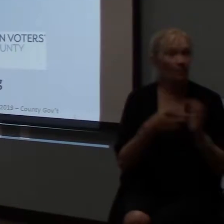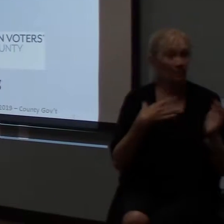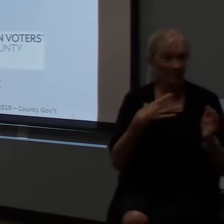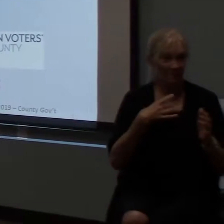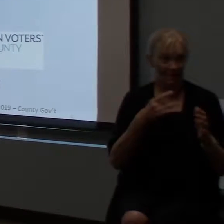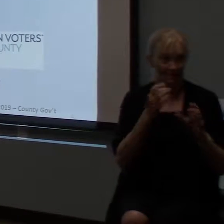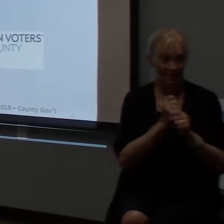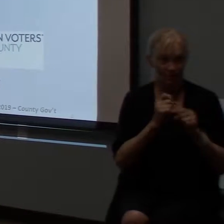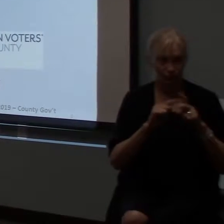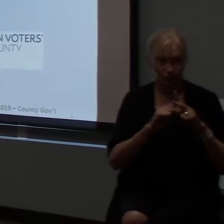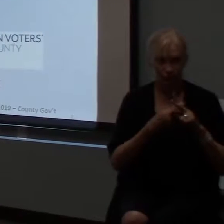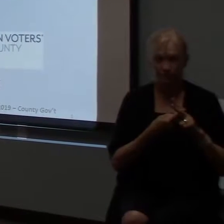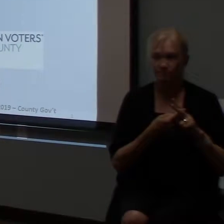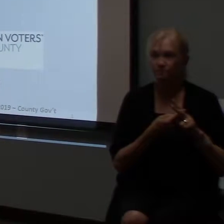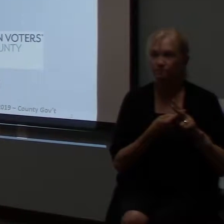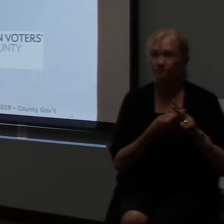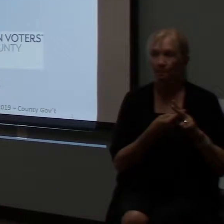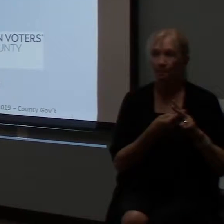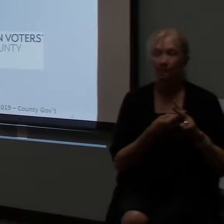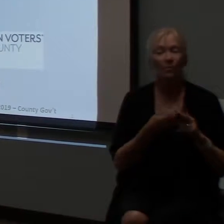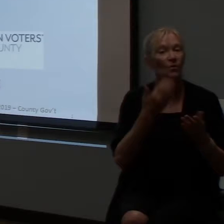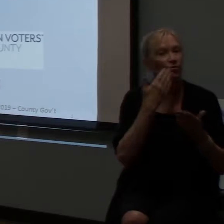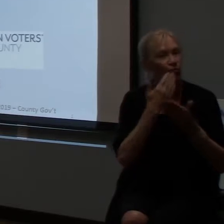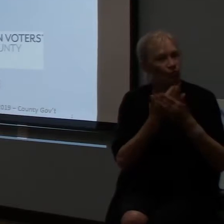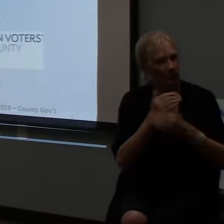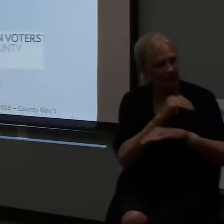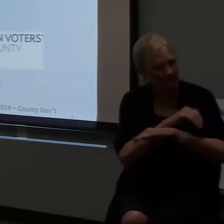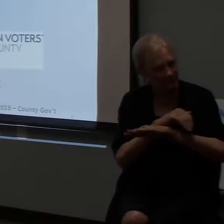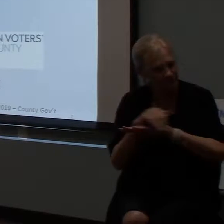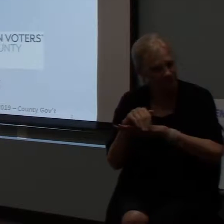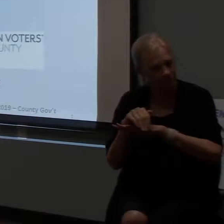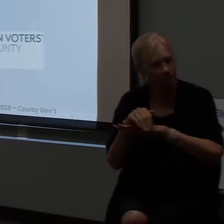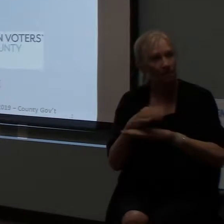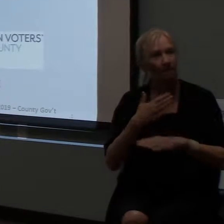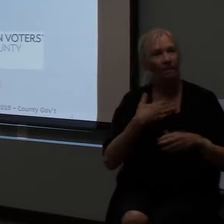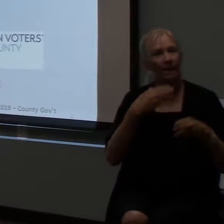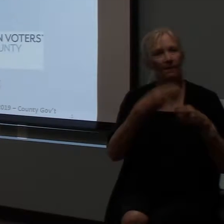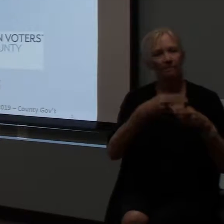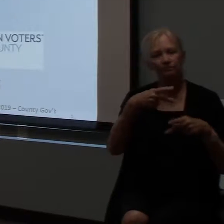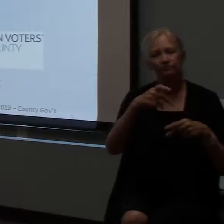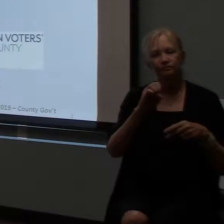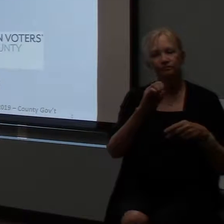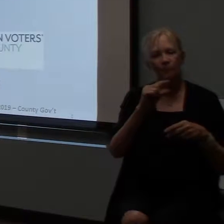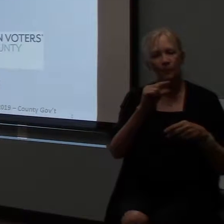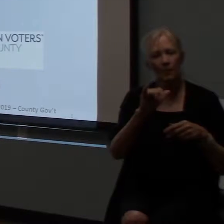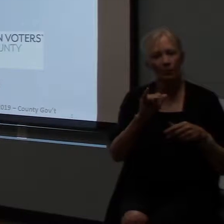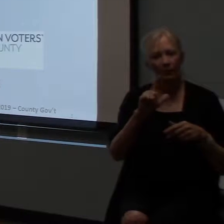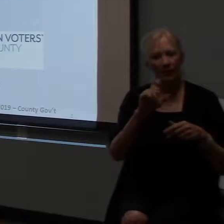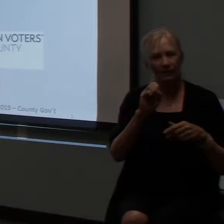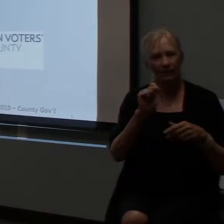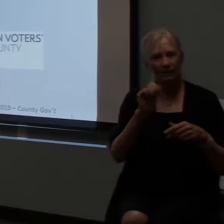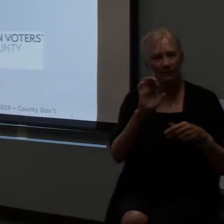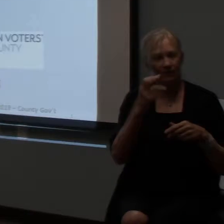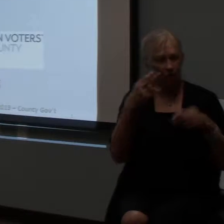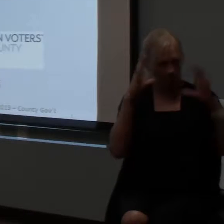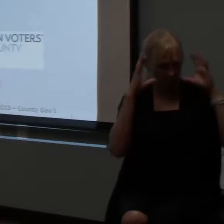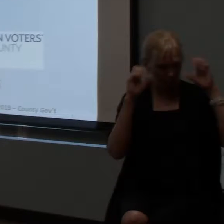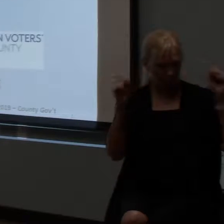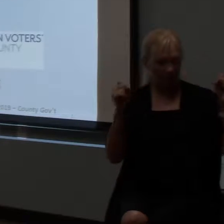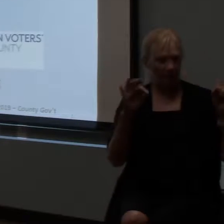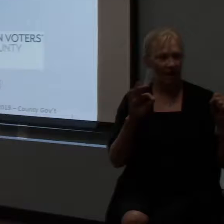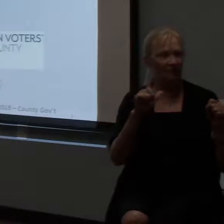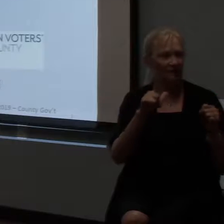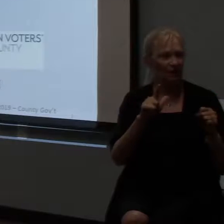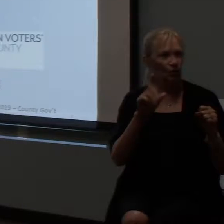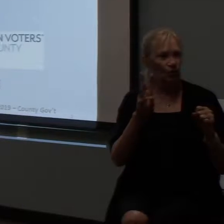started. So, good evening, everyone. My name is Peggy Leach, co-president of the League of Women Voters of